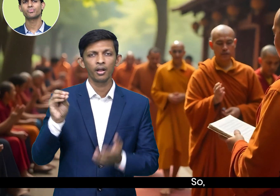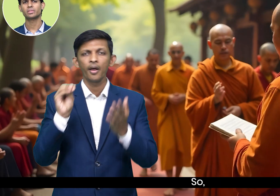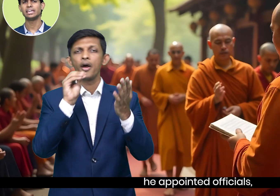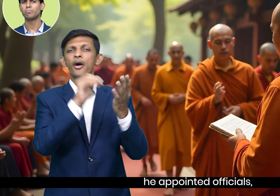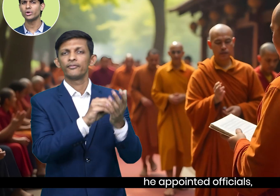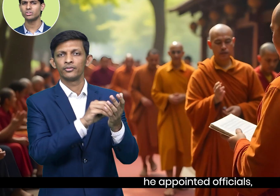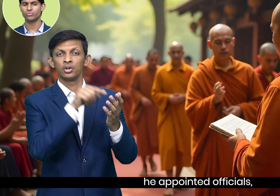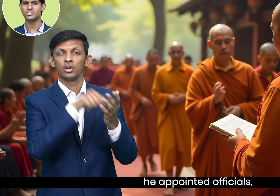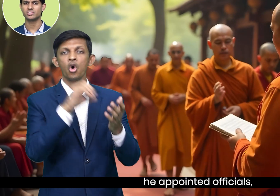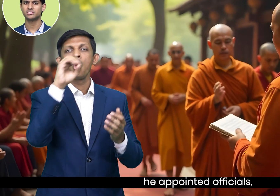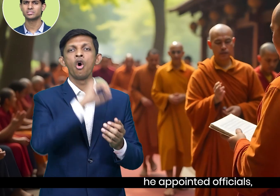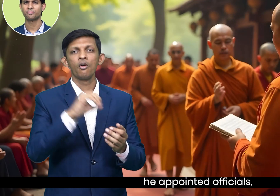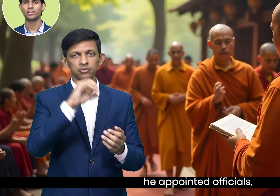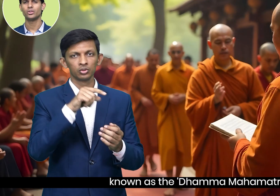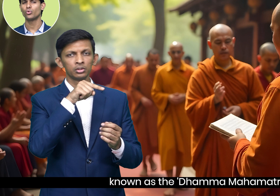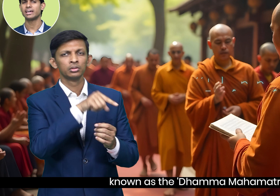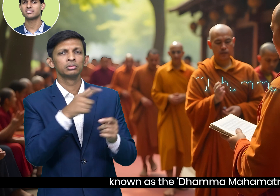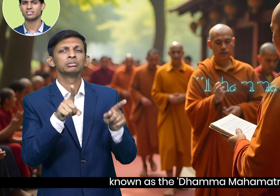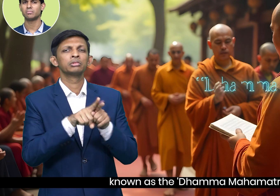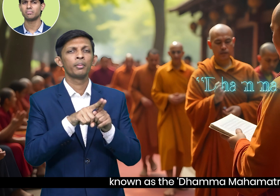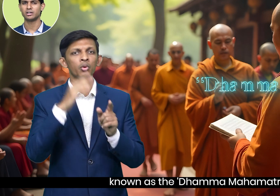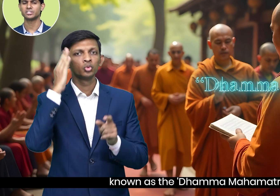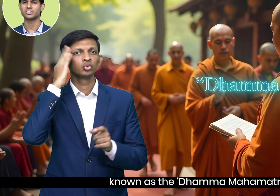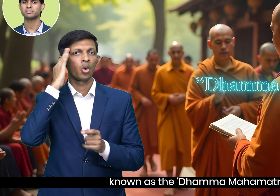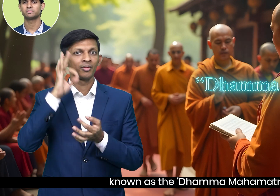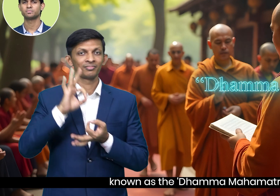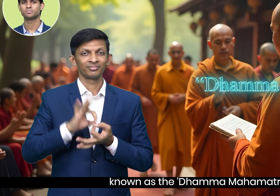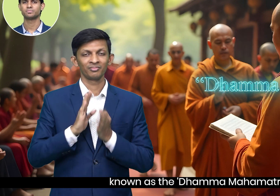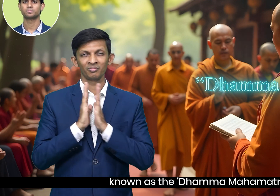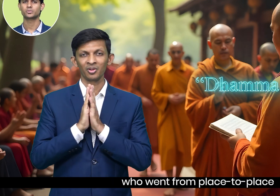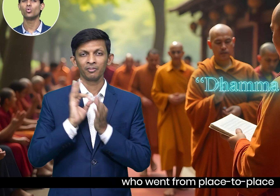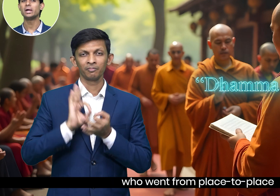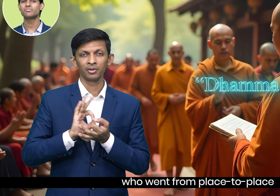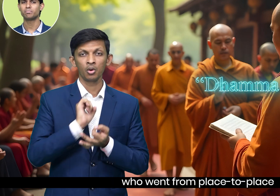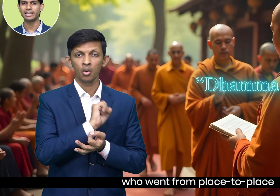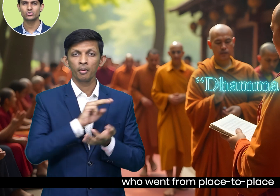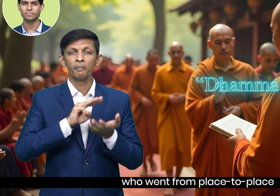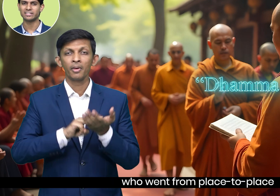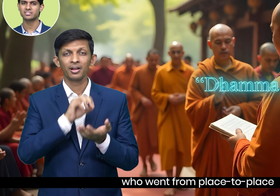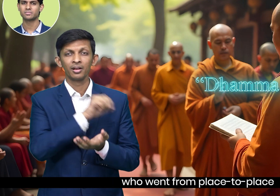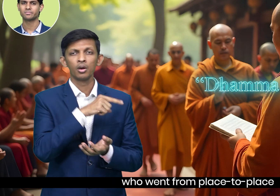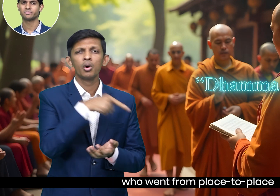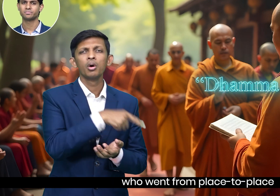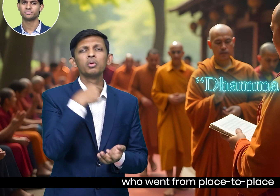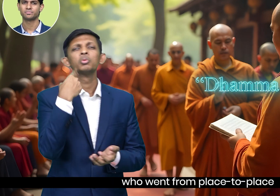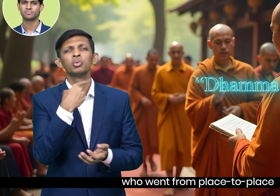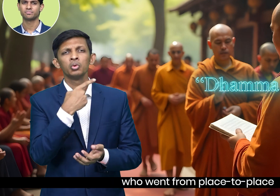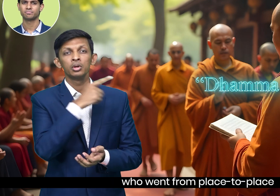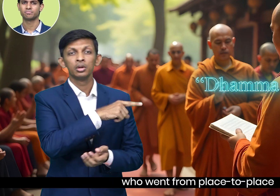So, he appointed officials known as Dhamma Mahamatra, who went from place to place